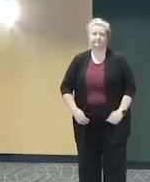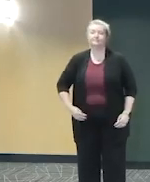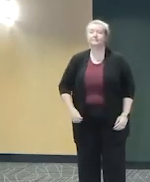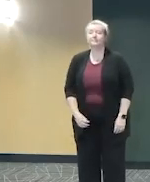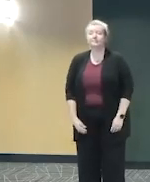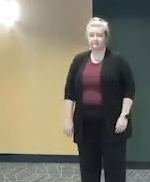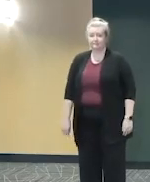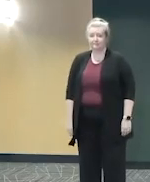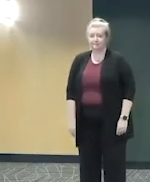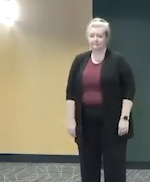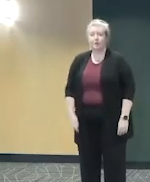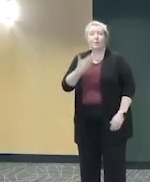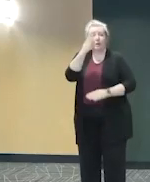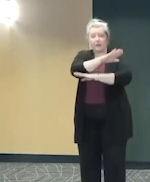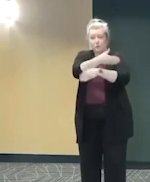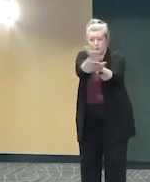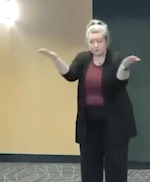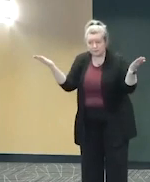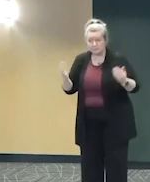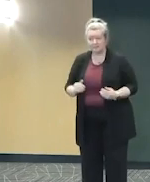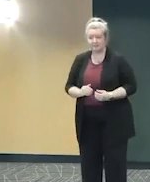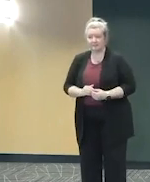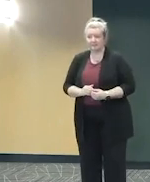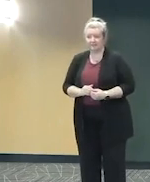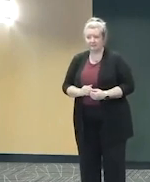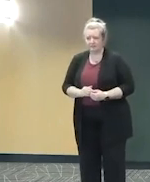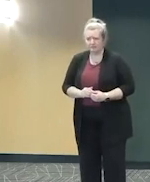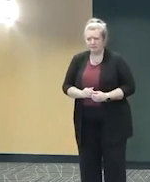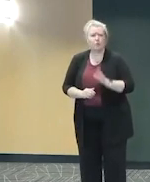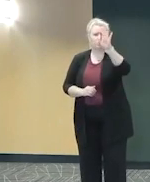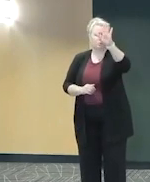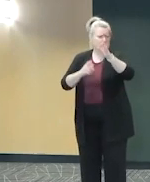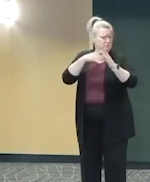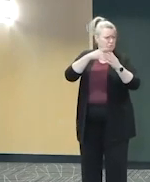Good. I was going to say good afternoon. I'm not sure it is afternoon. It is in 2 seconds.